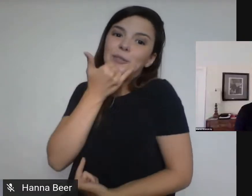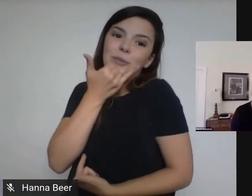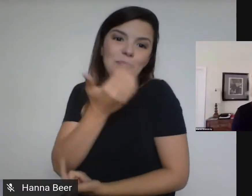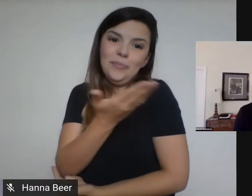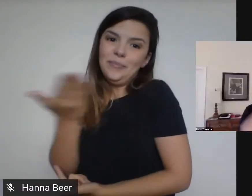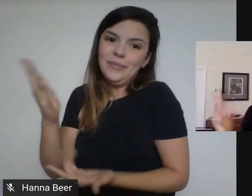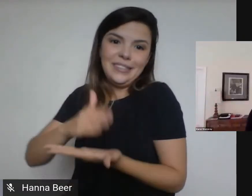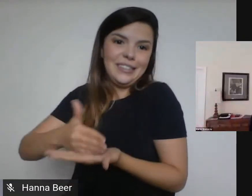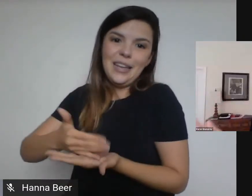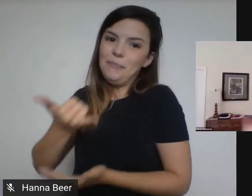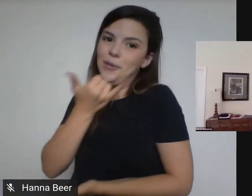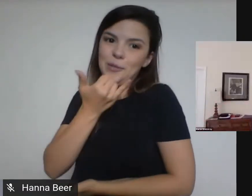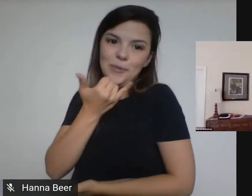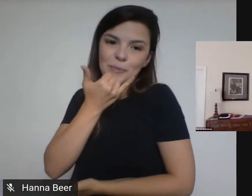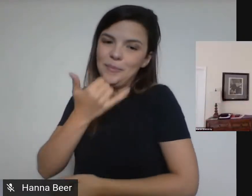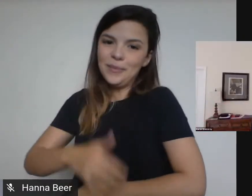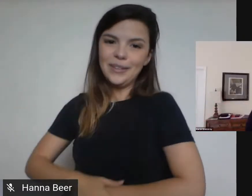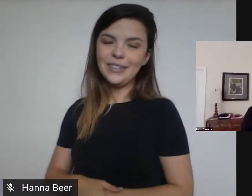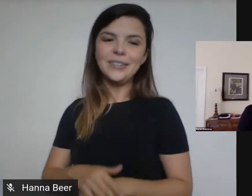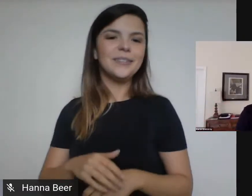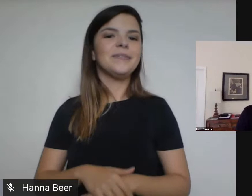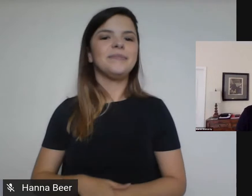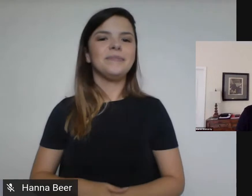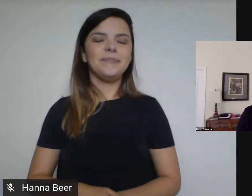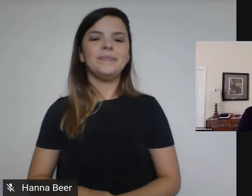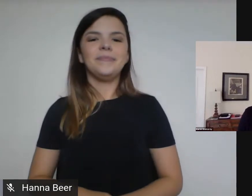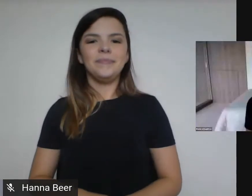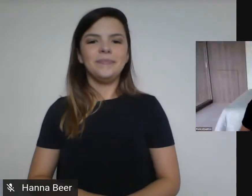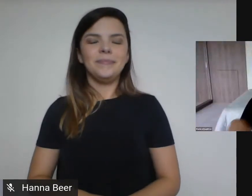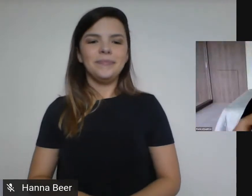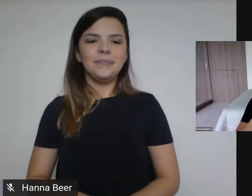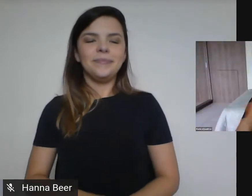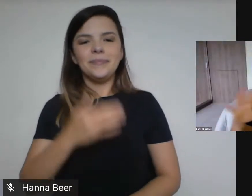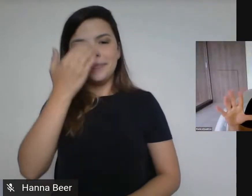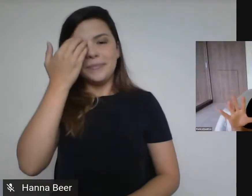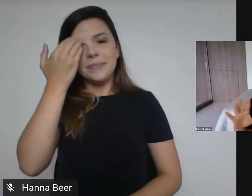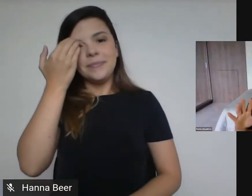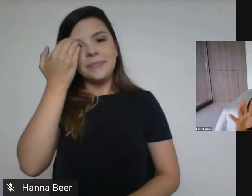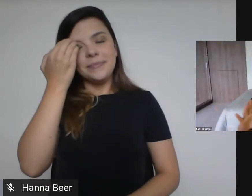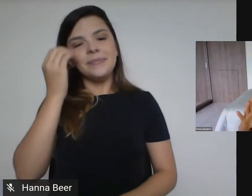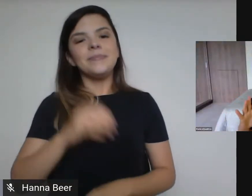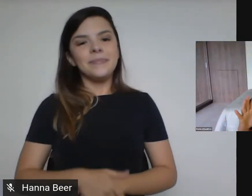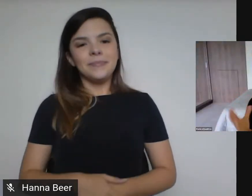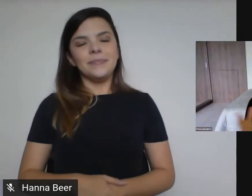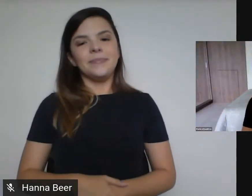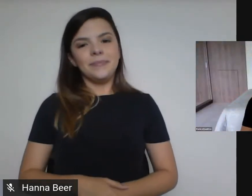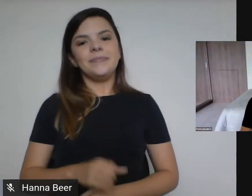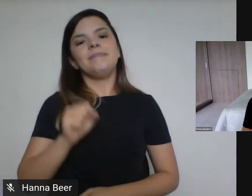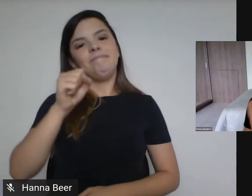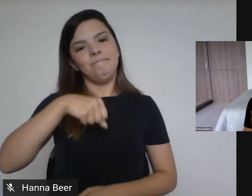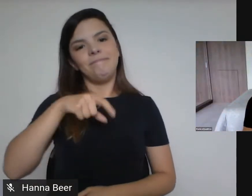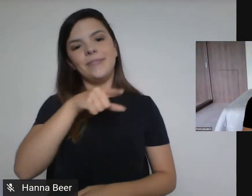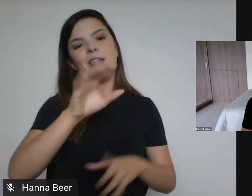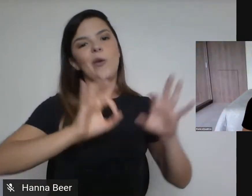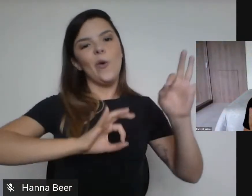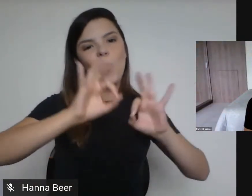it's a consequence, I guess. Yeah, this whole